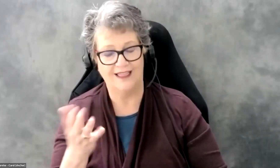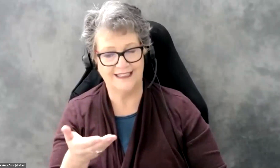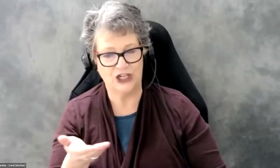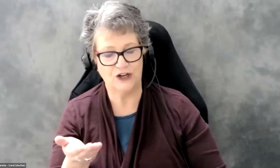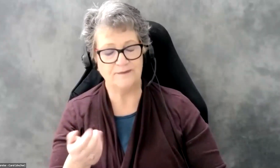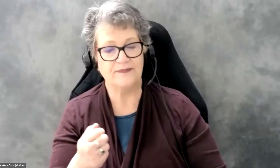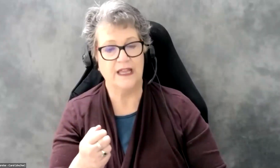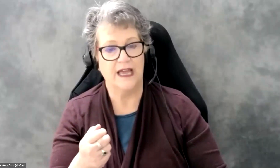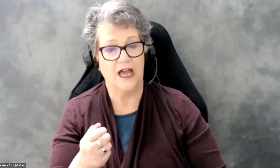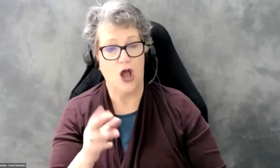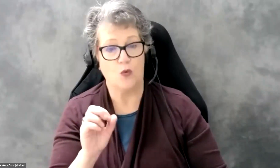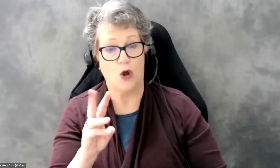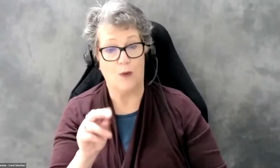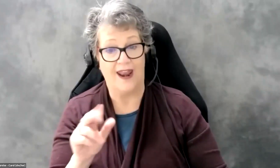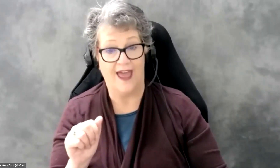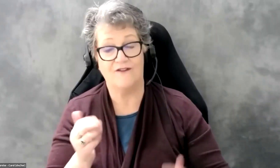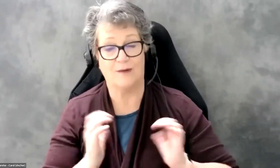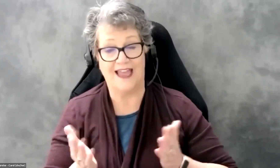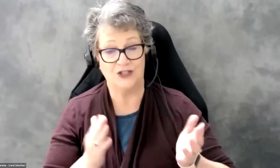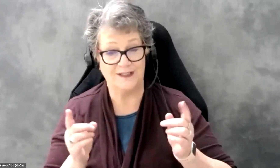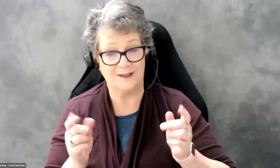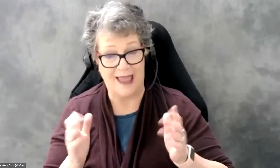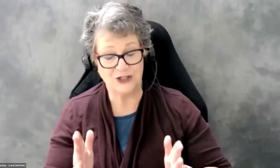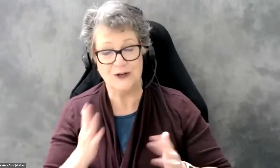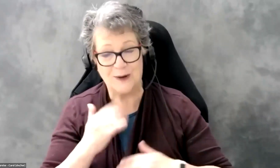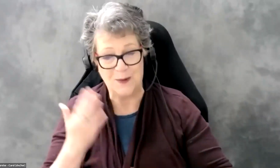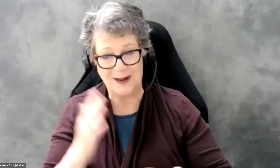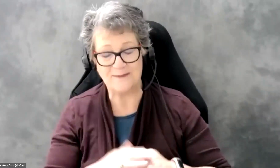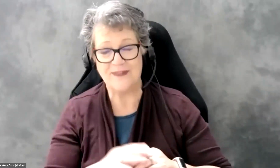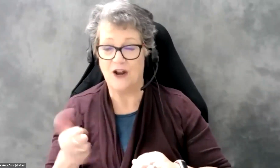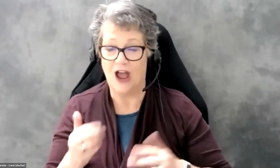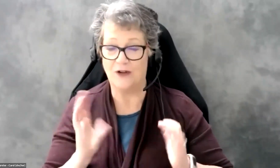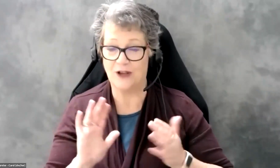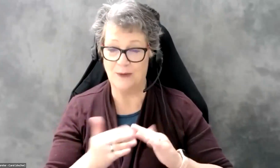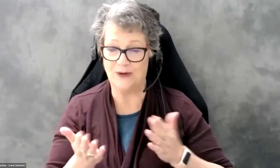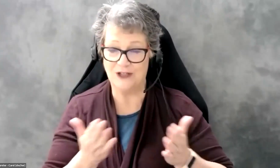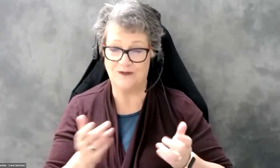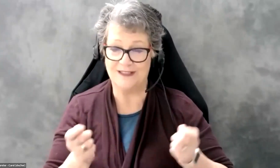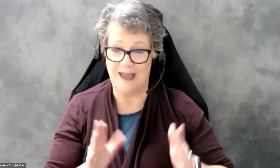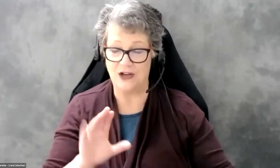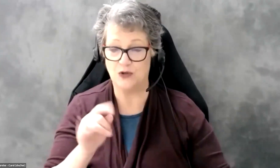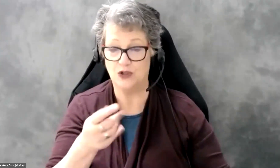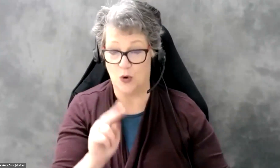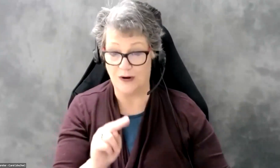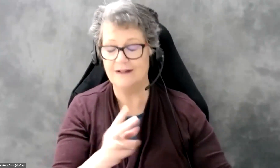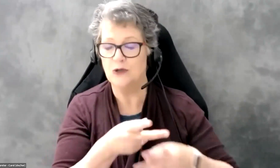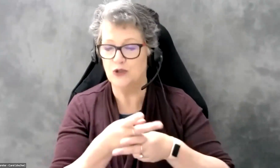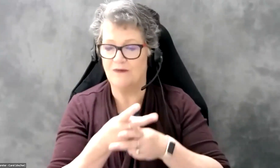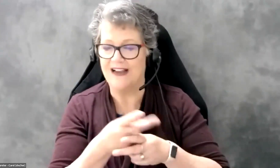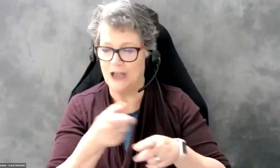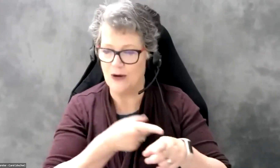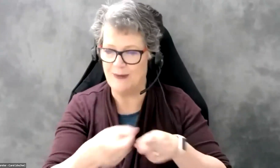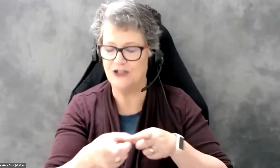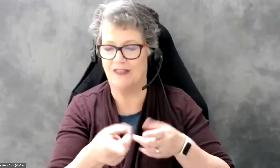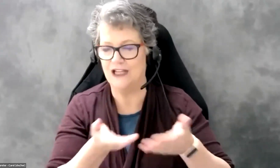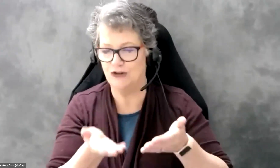Let's see, Rowena from Client Services Manager, good morning. And our other Community Services Manager, Jordan, who supervises our Specialized